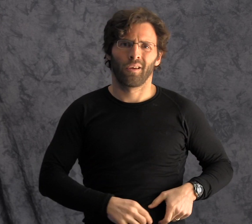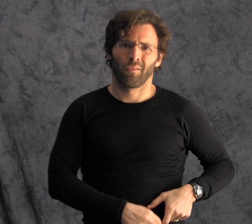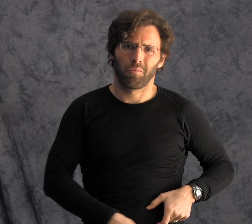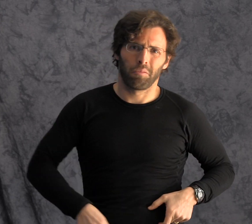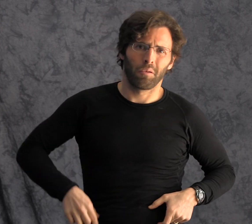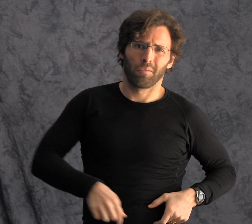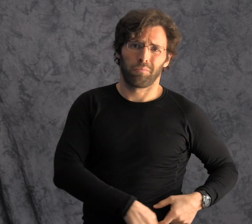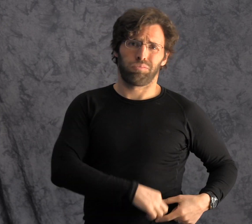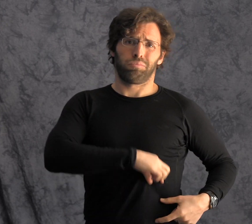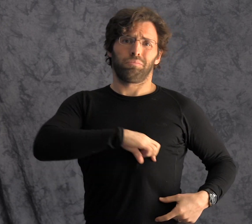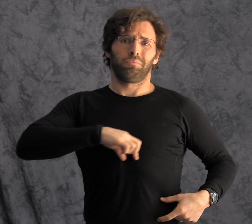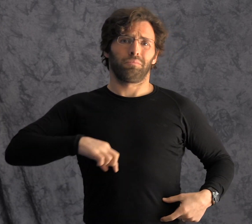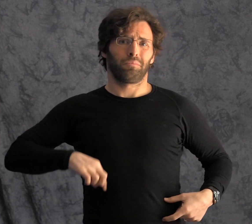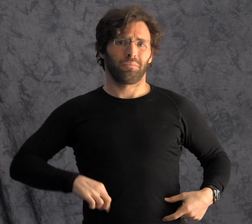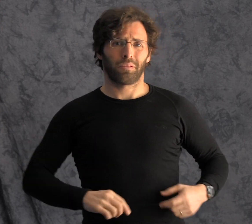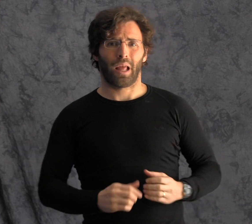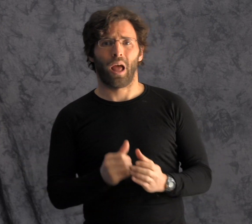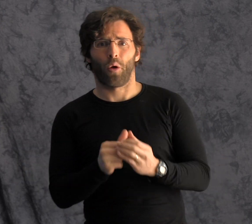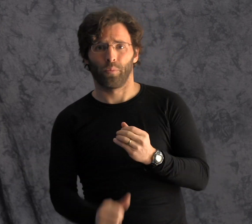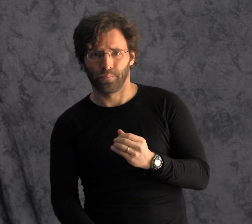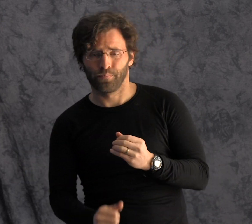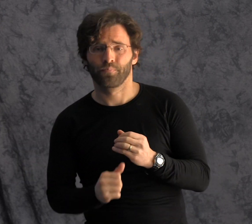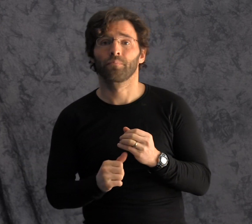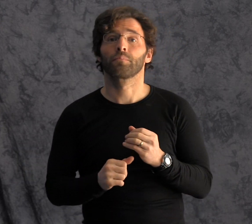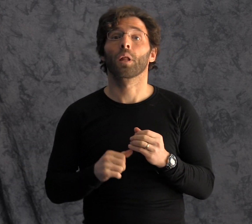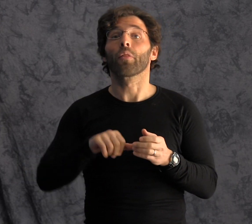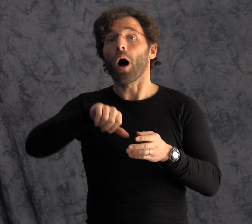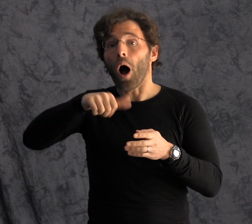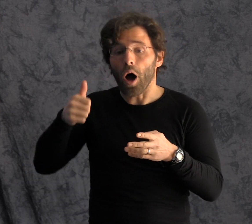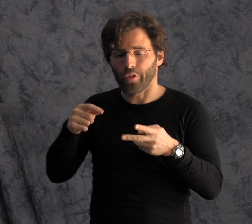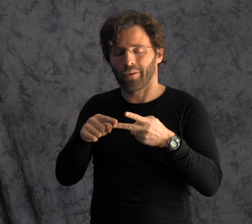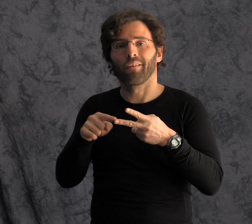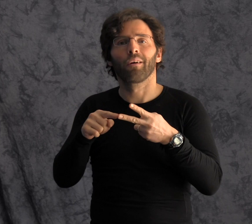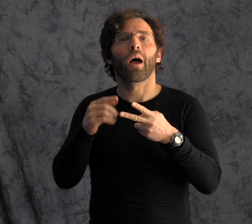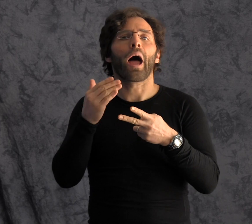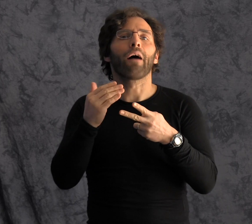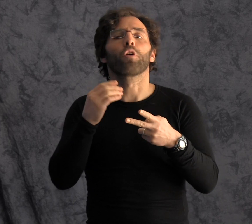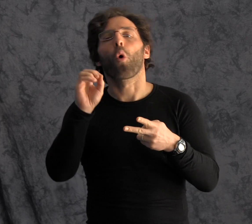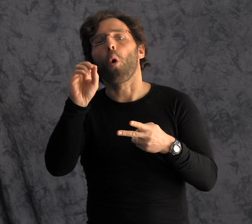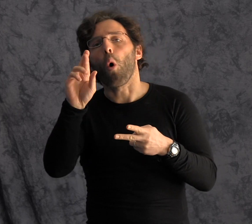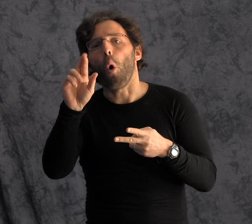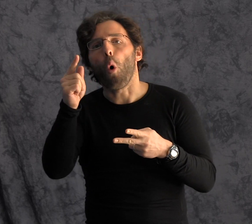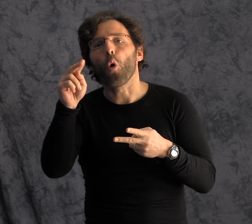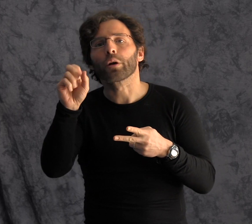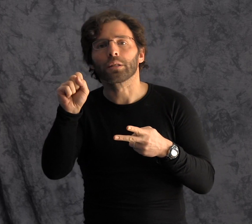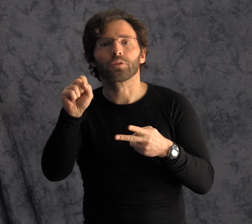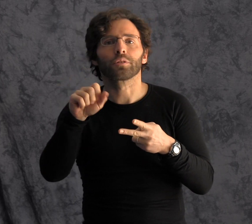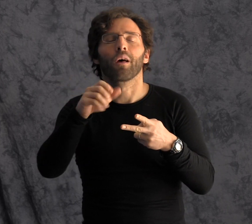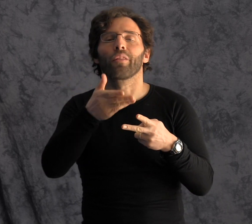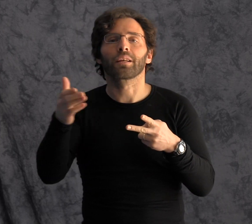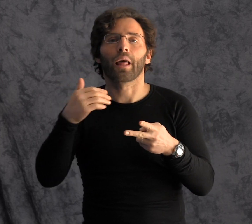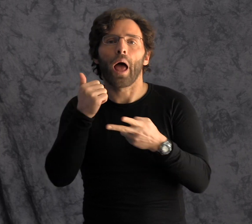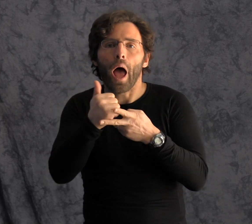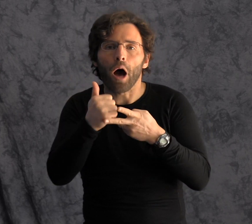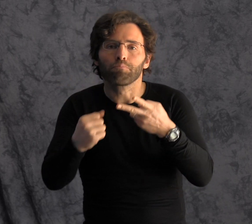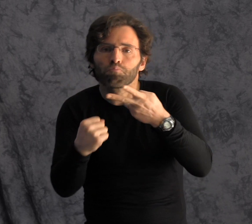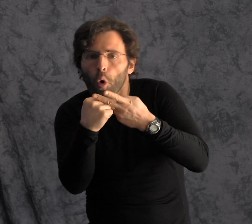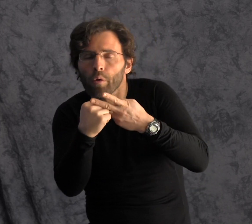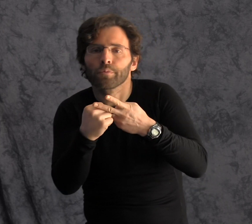are of importance, but they are not part of that big 30-foot tube. The teeth, for example, are considered accessory, as are the salivary